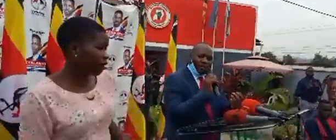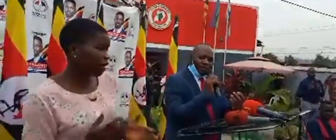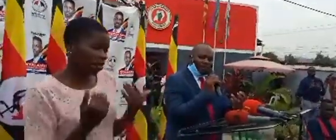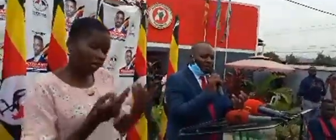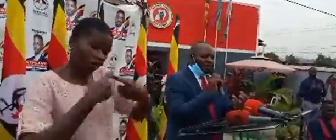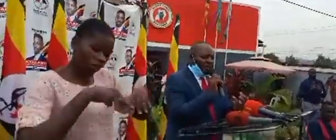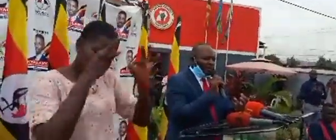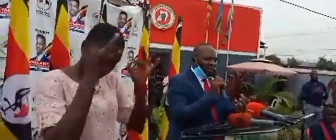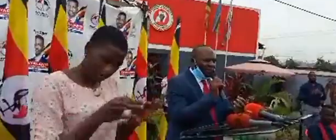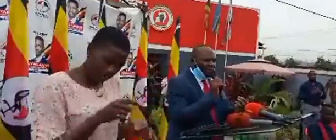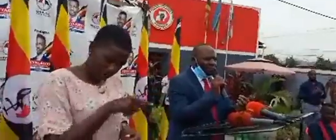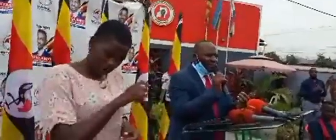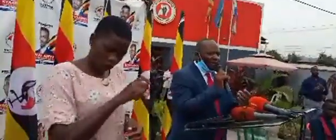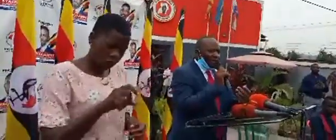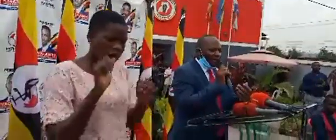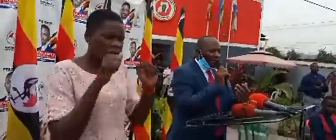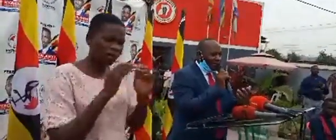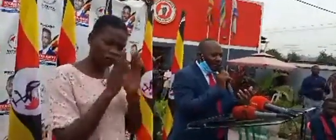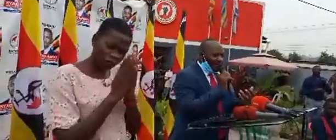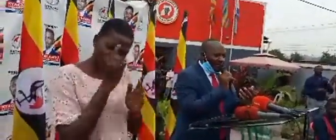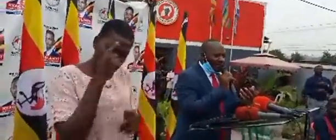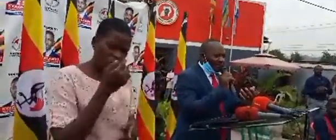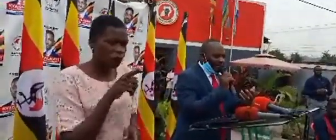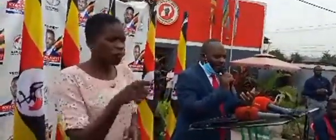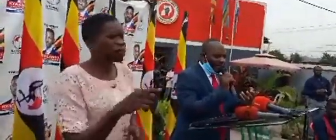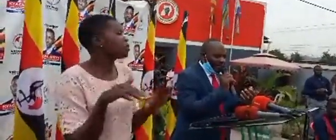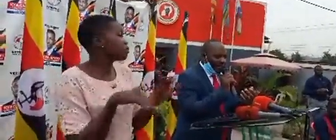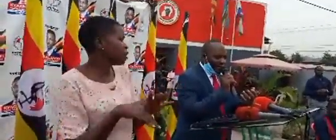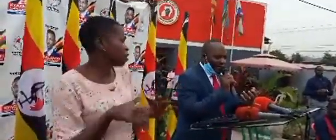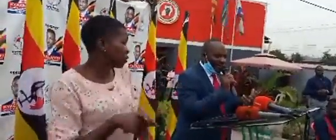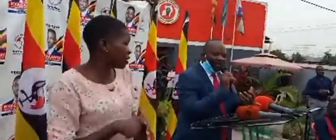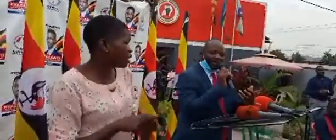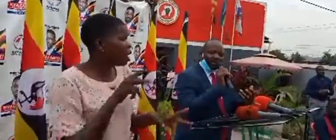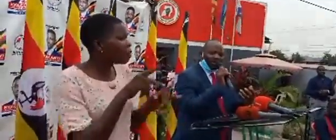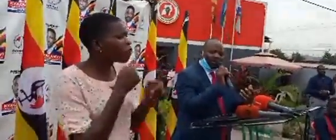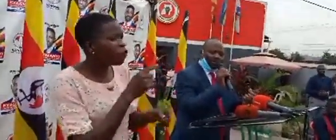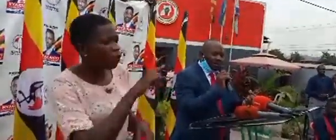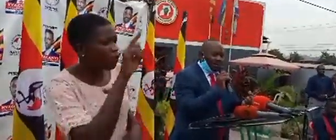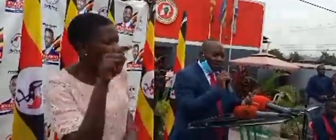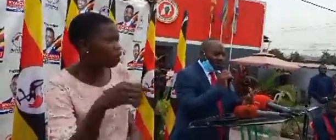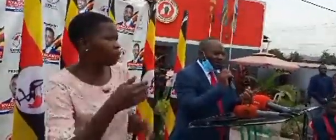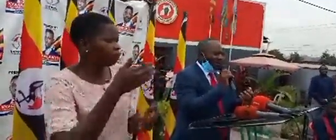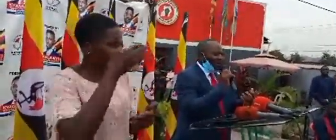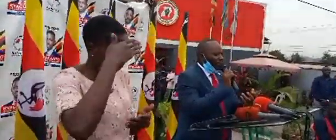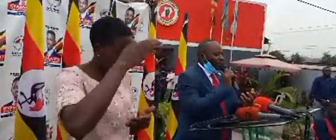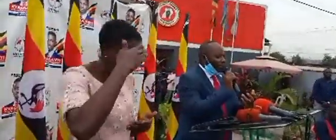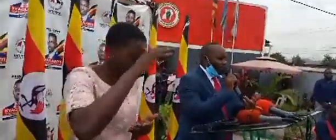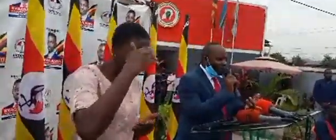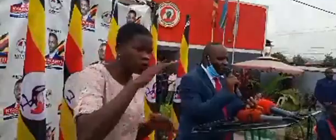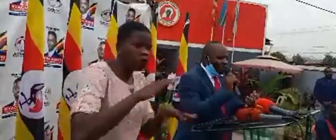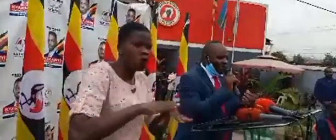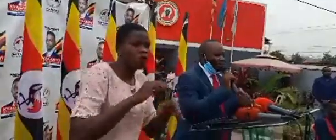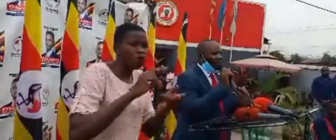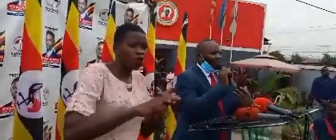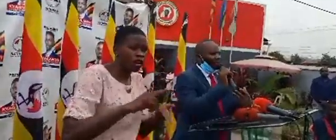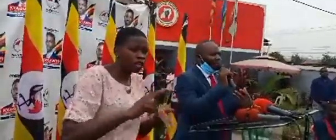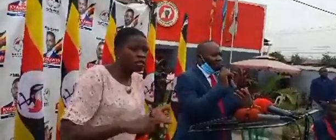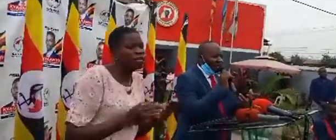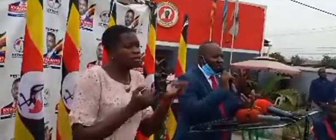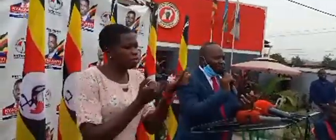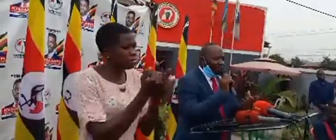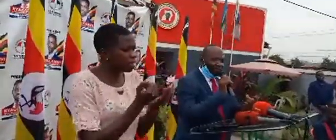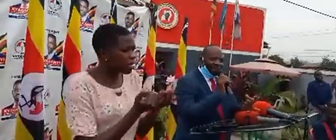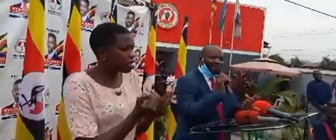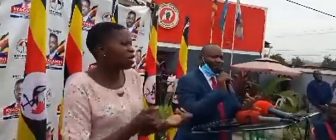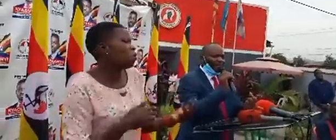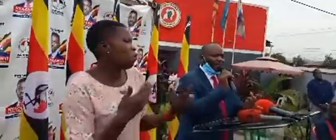wiiki eno okusabira abantu abo abanaagenda mu ssaala eza Jjuma, Lwokutaano, Lwomukaaga, ku